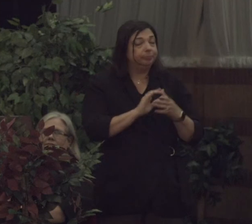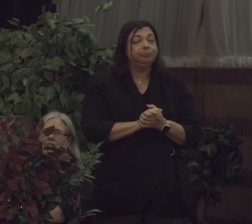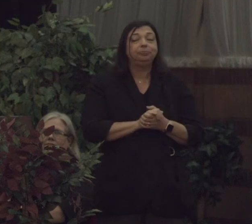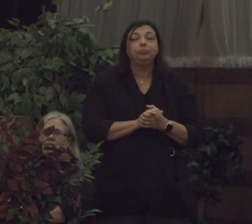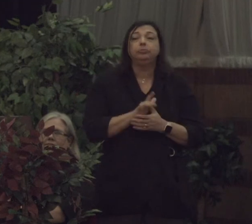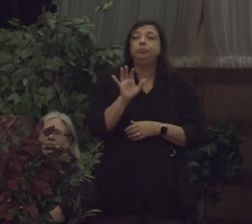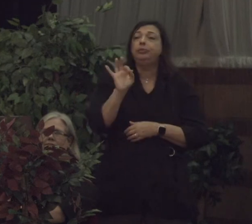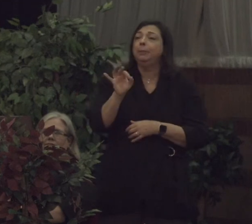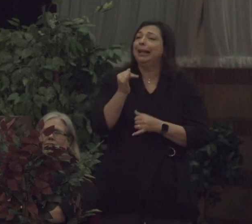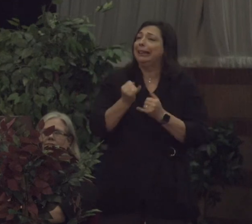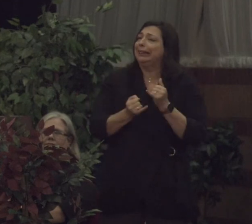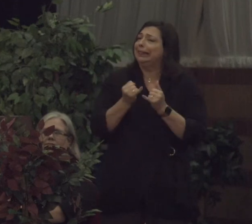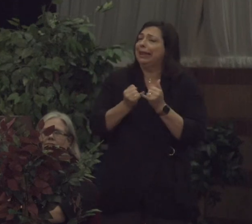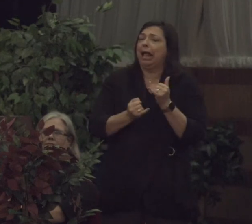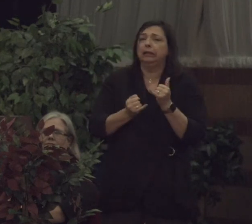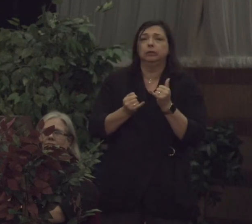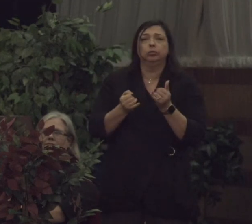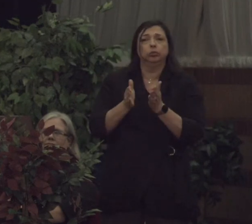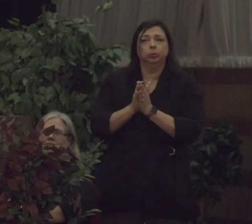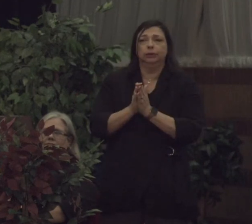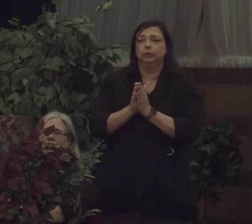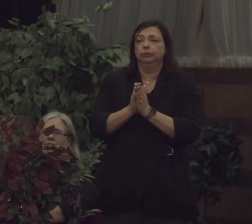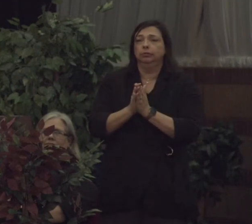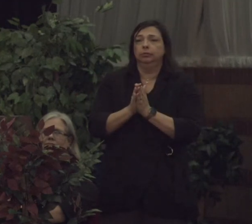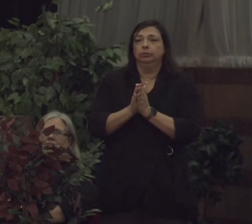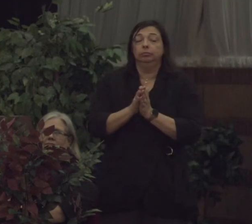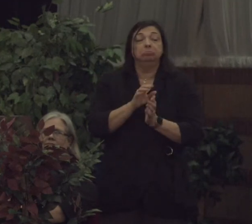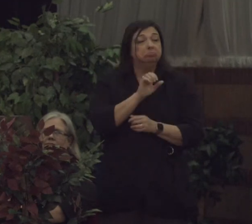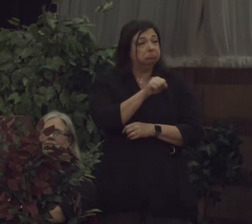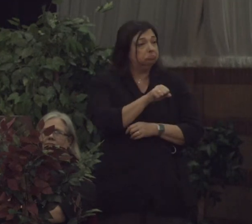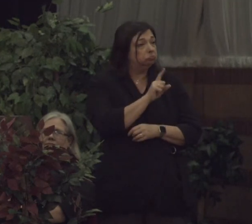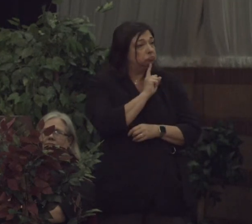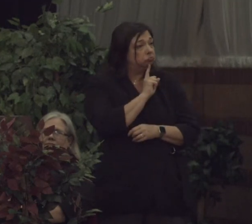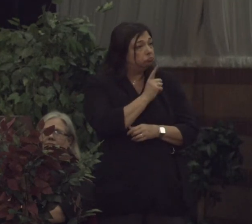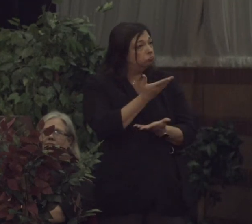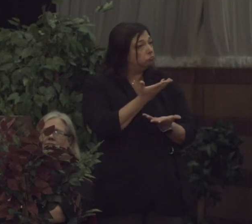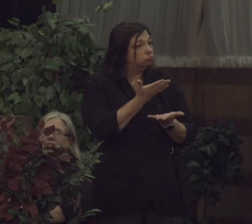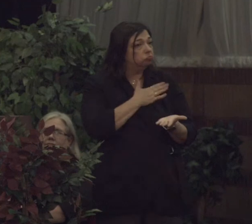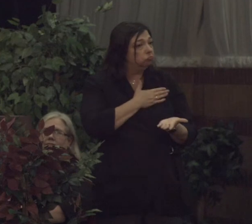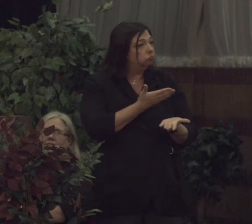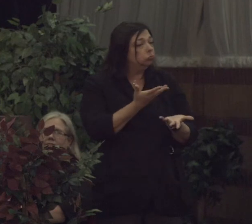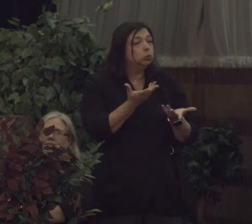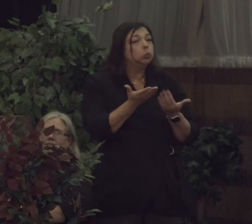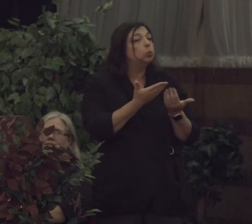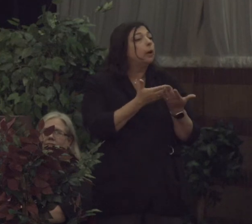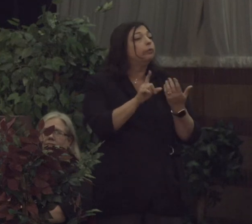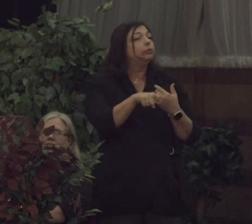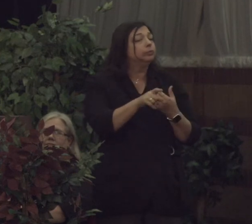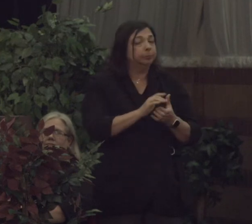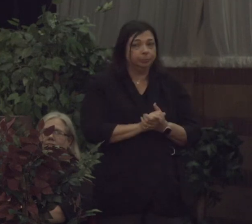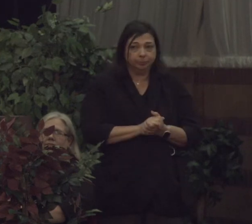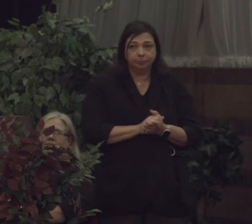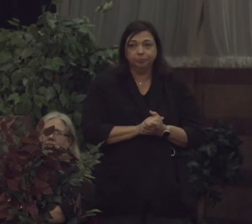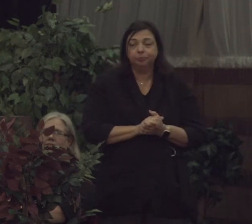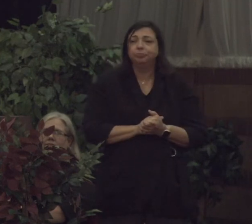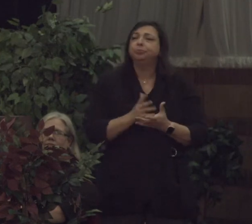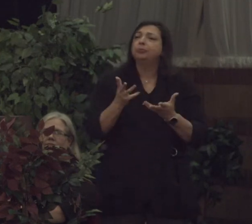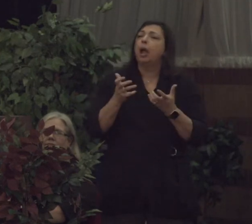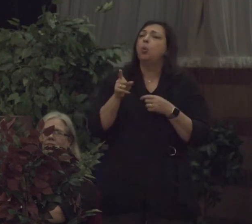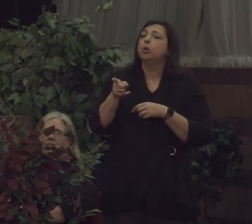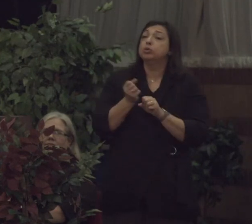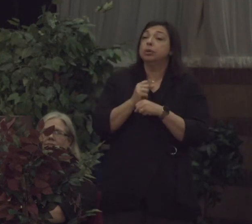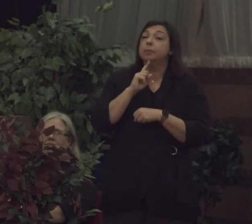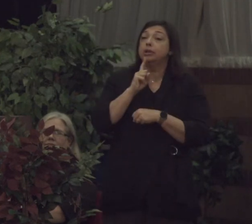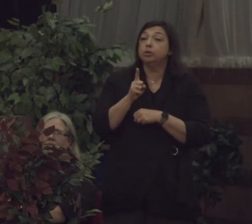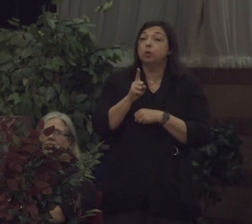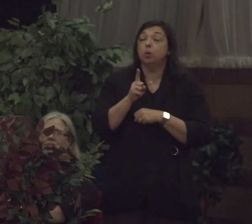Pastor John, my last request. Yes, ma'am. Yes, ma'am. How can I help you? Whatever it is. She said, I want you to make